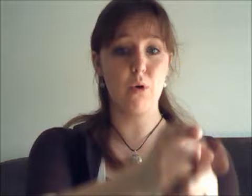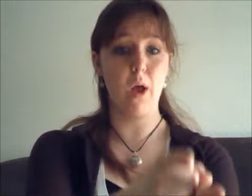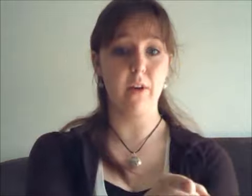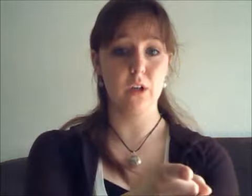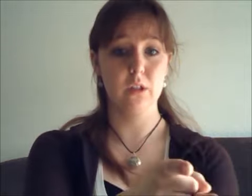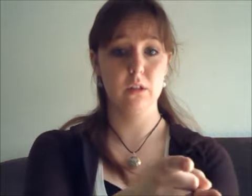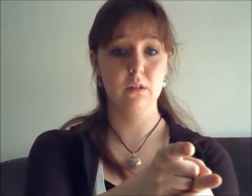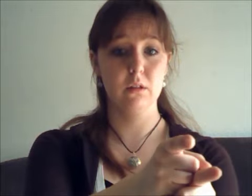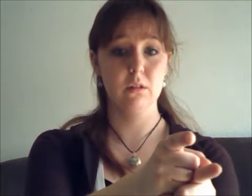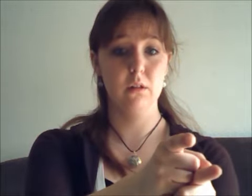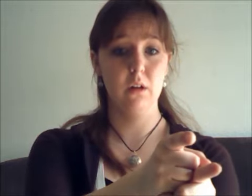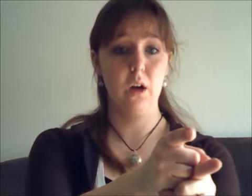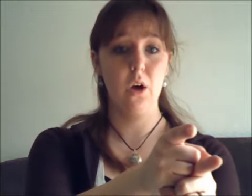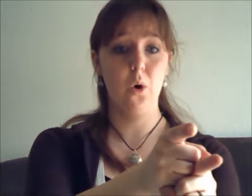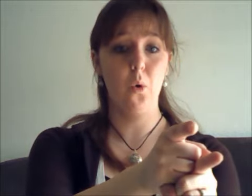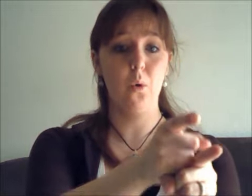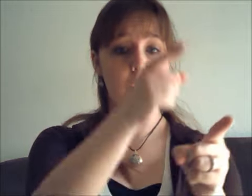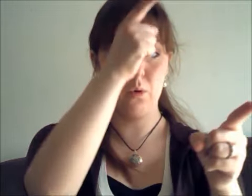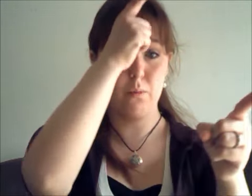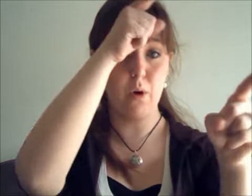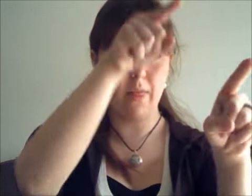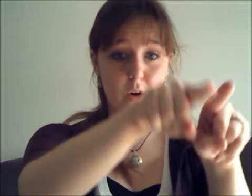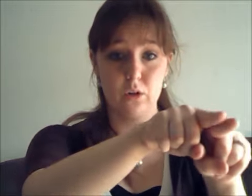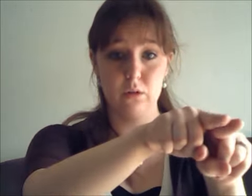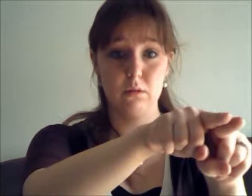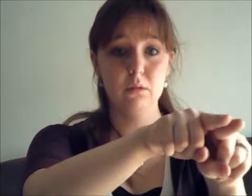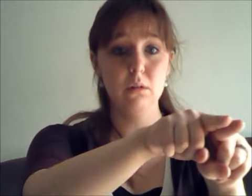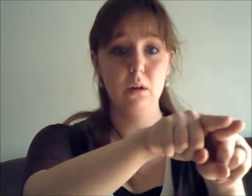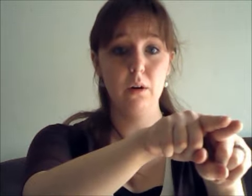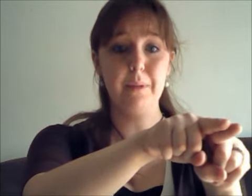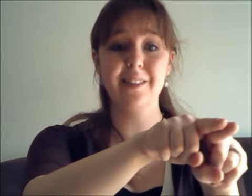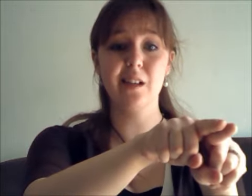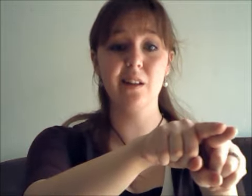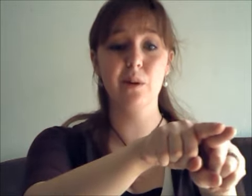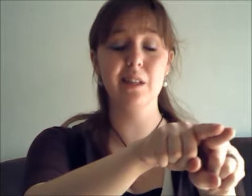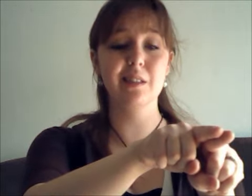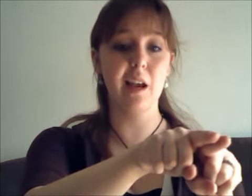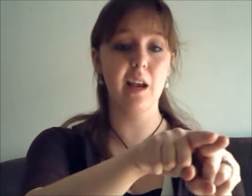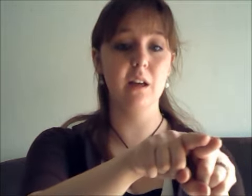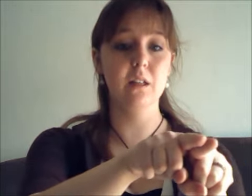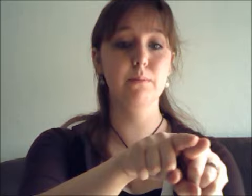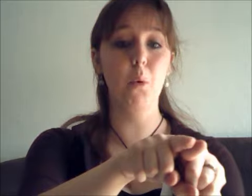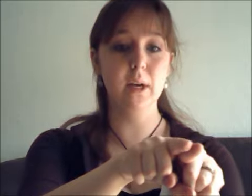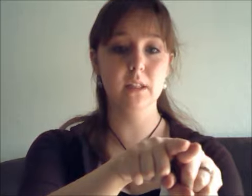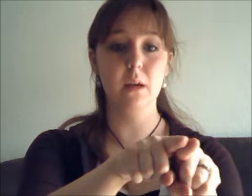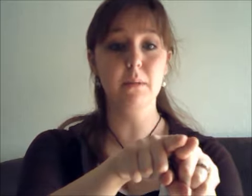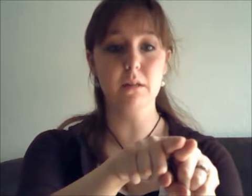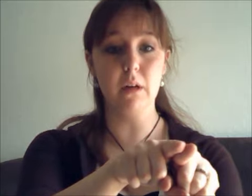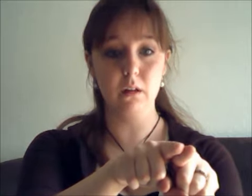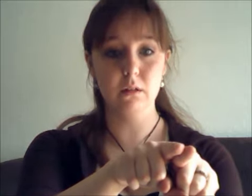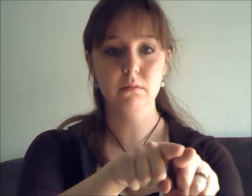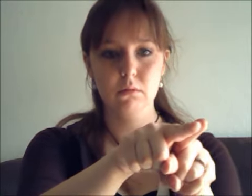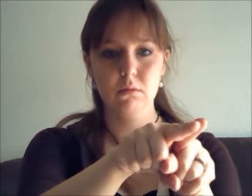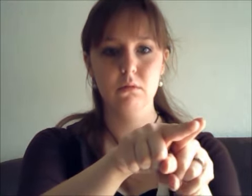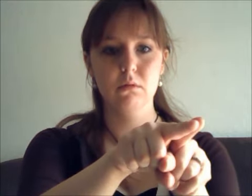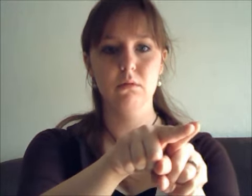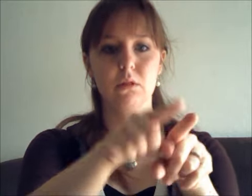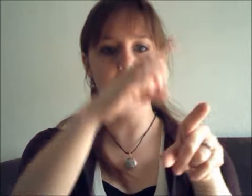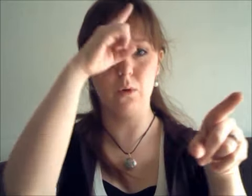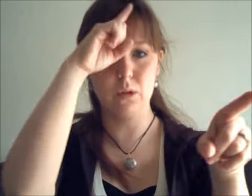brother. Or brother. Basically what it's saying is boy same as me. So